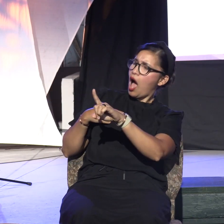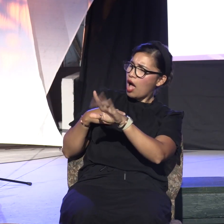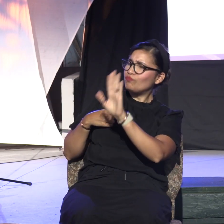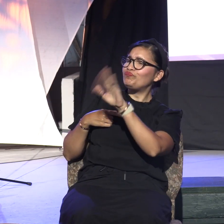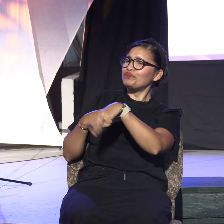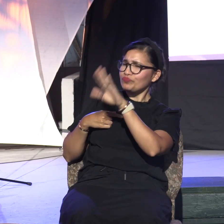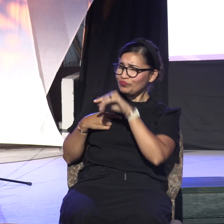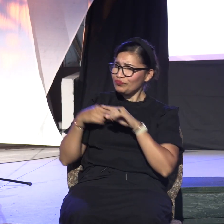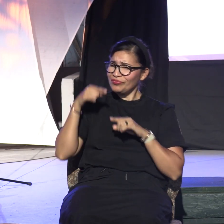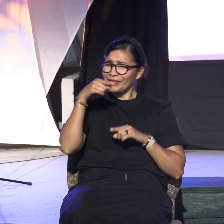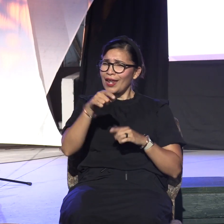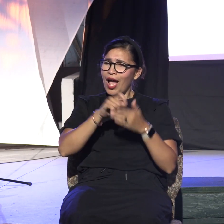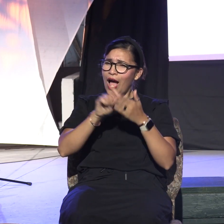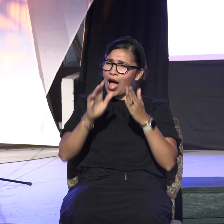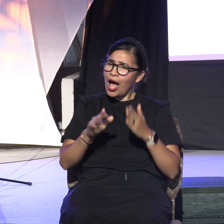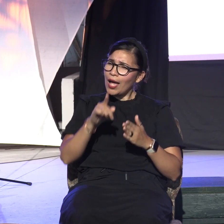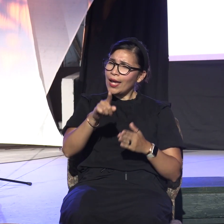supercalifragilistic?